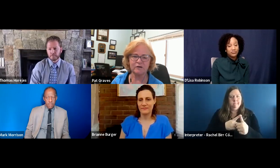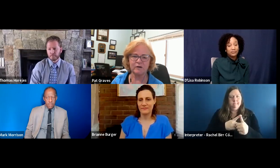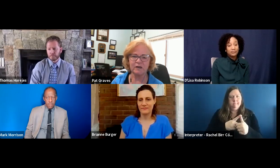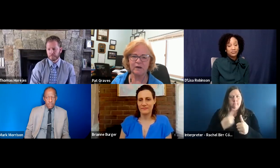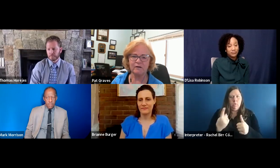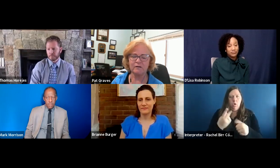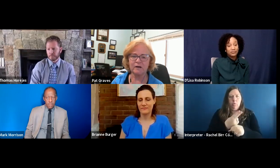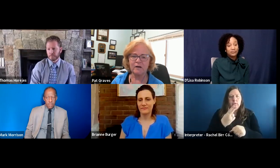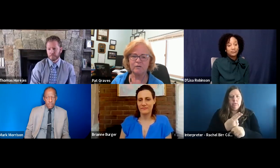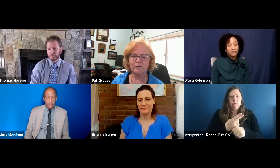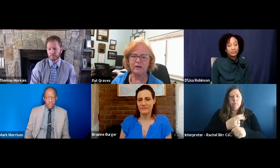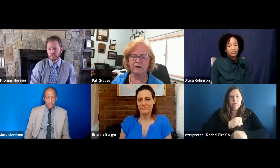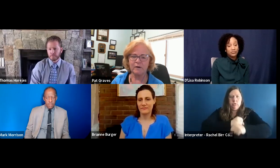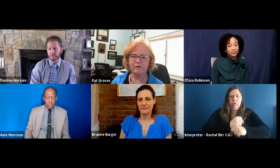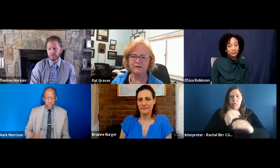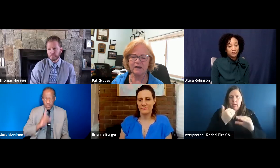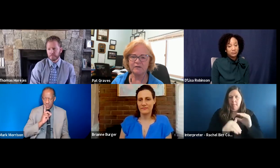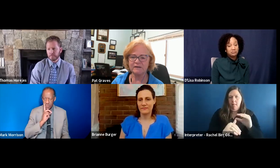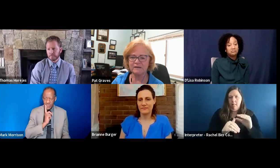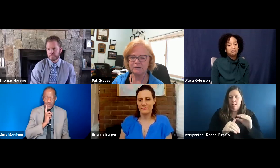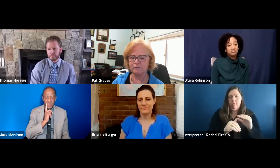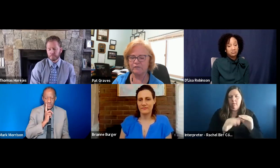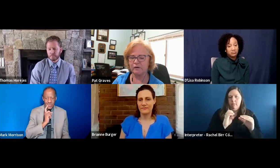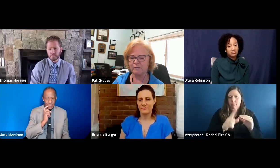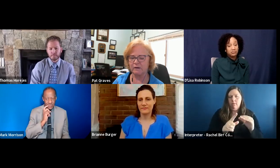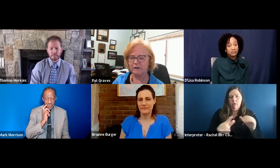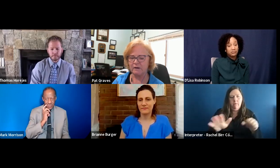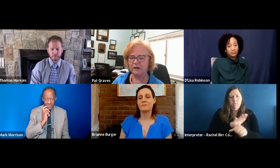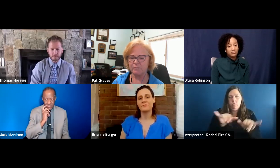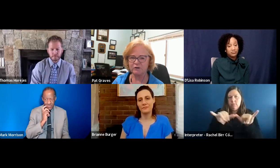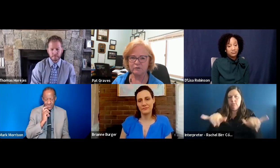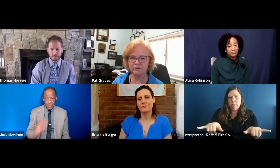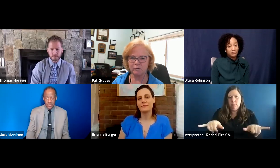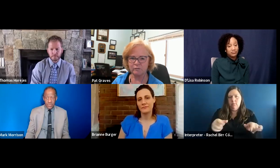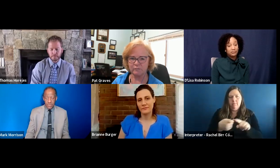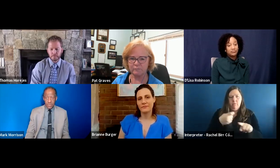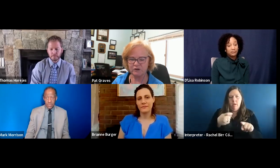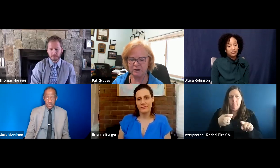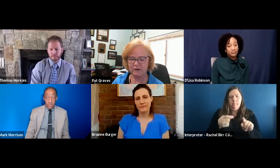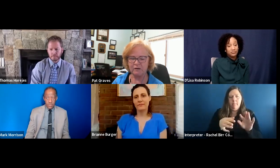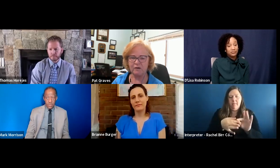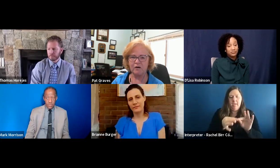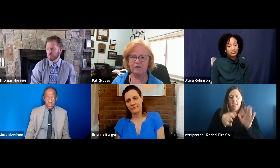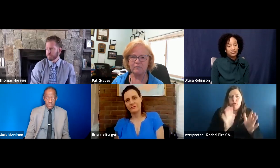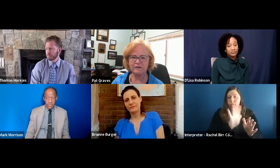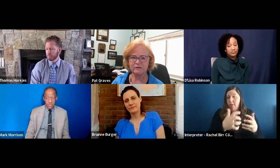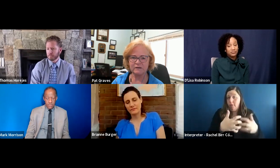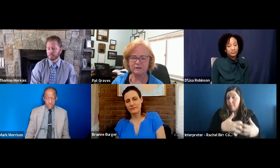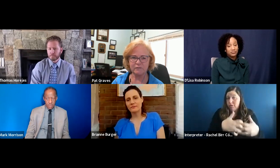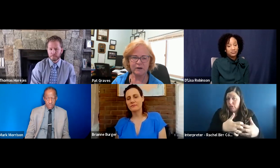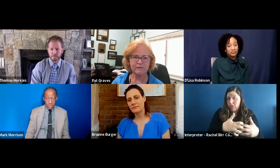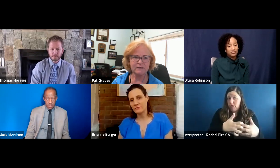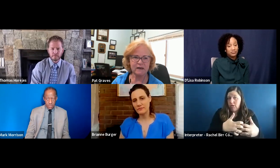use secure email. Our entire system from the captioner's machine all the way